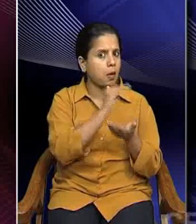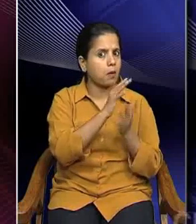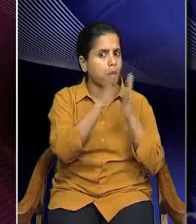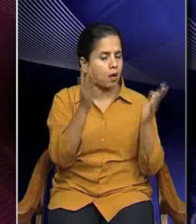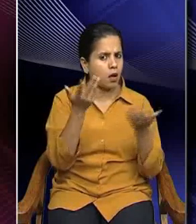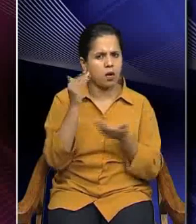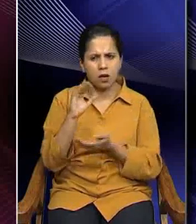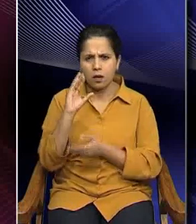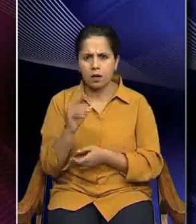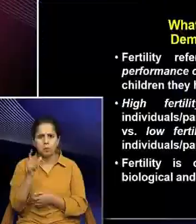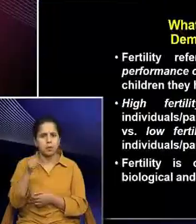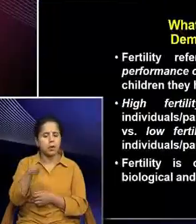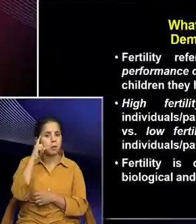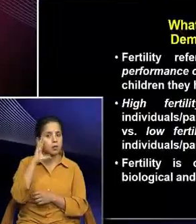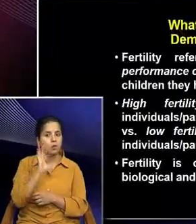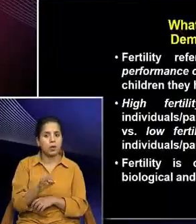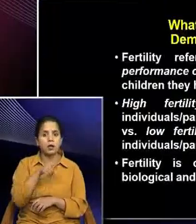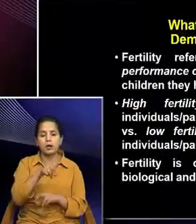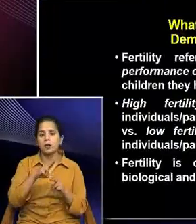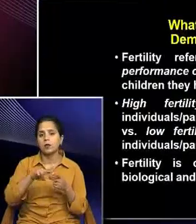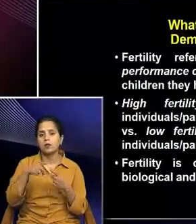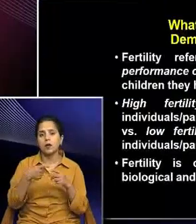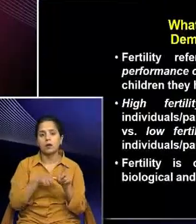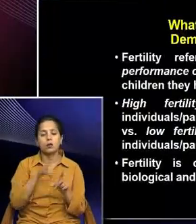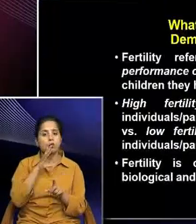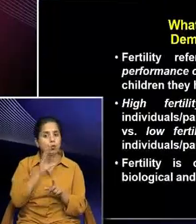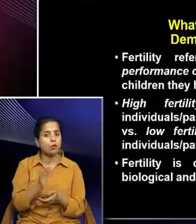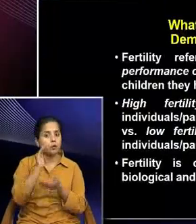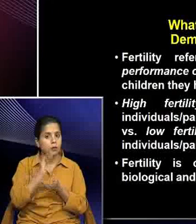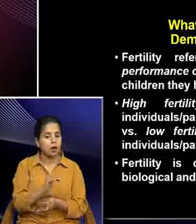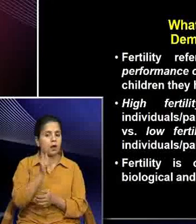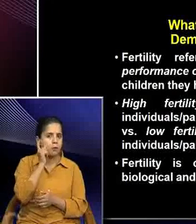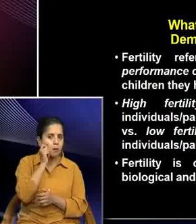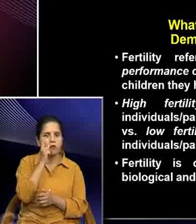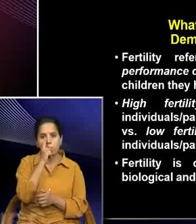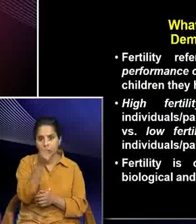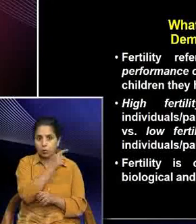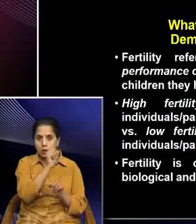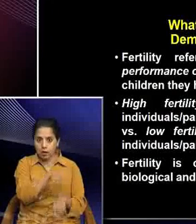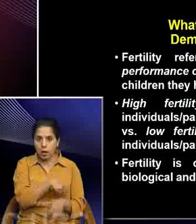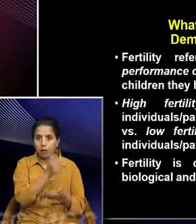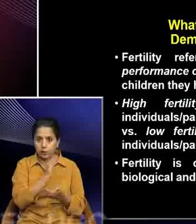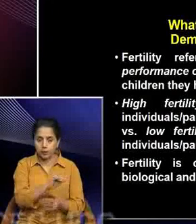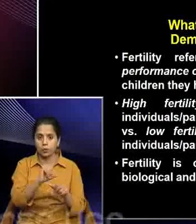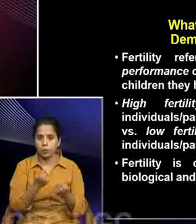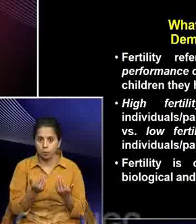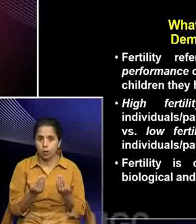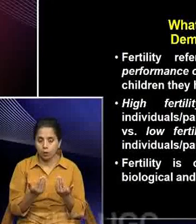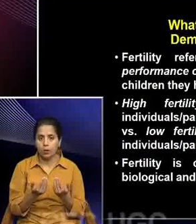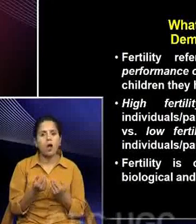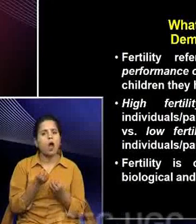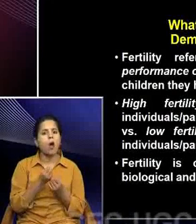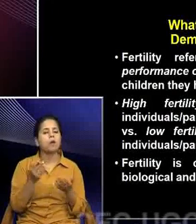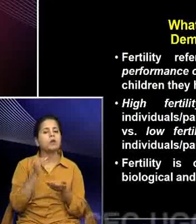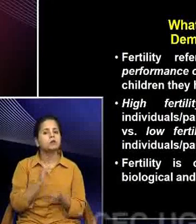is understood as actual fertility performance of the men and women. So basically it means how many